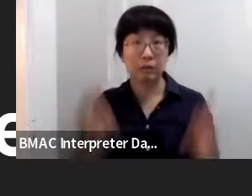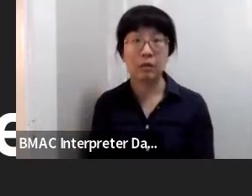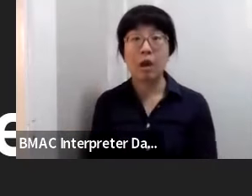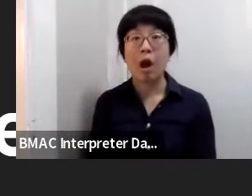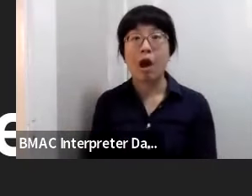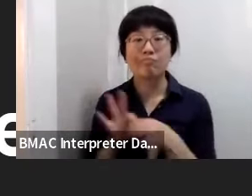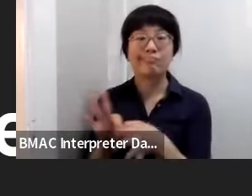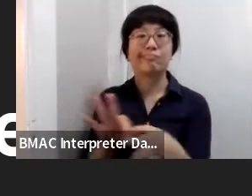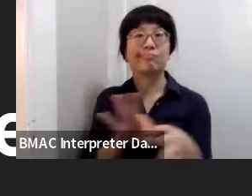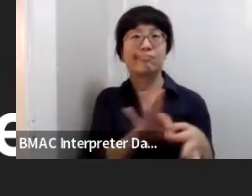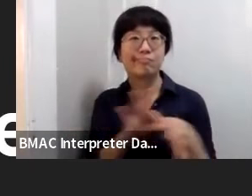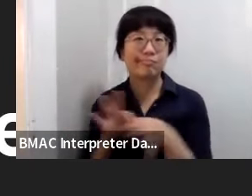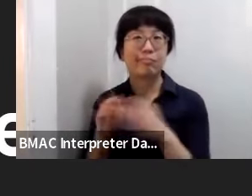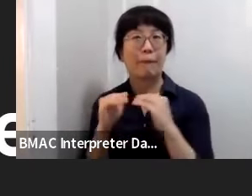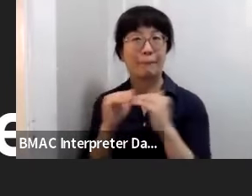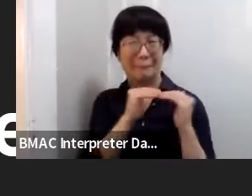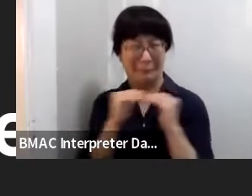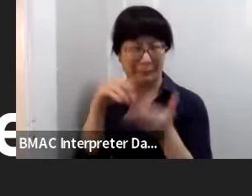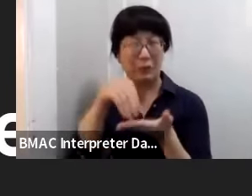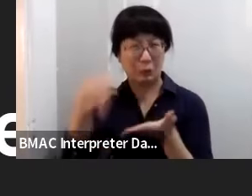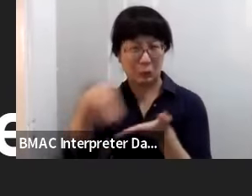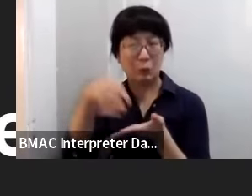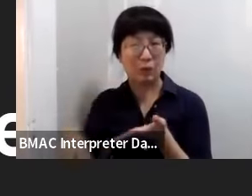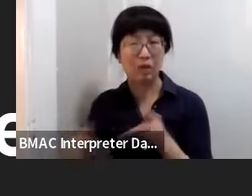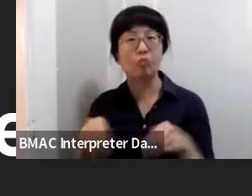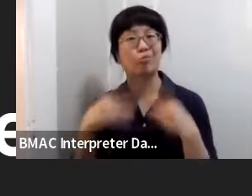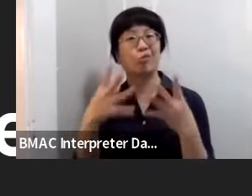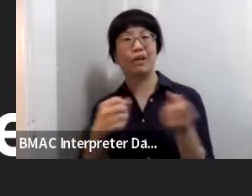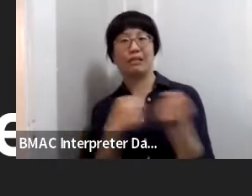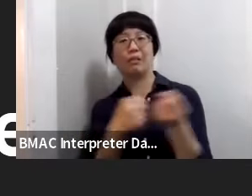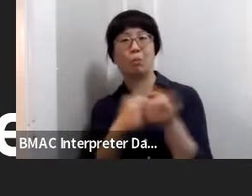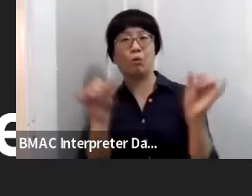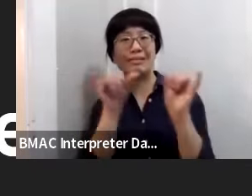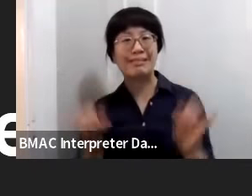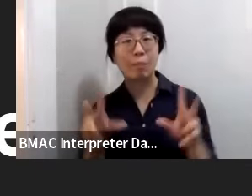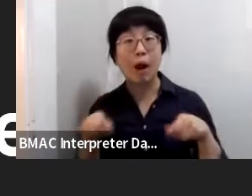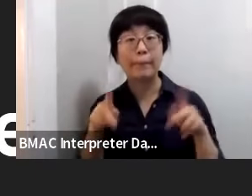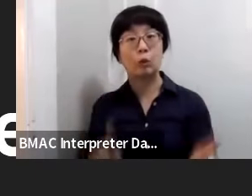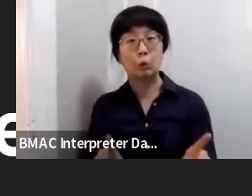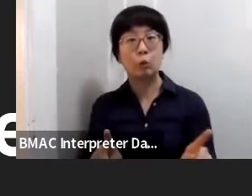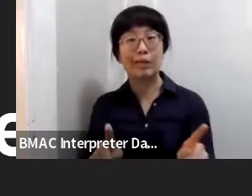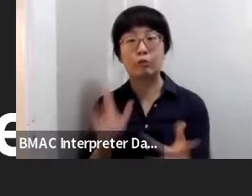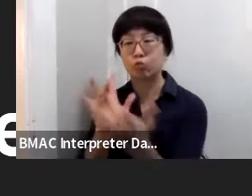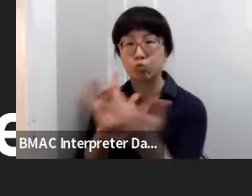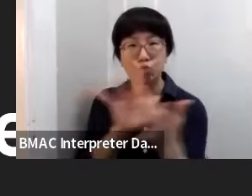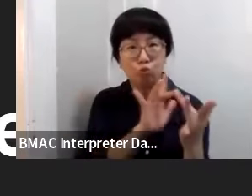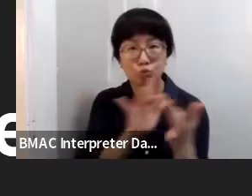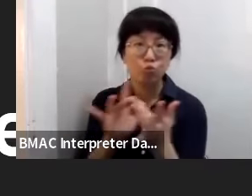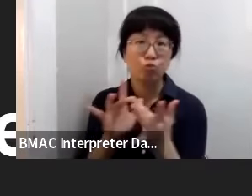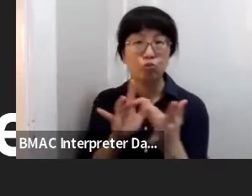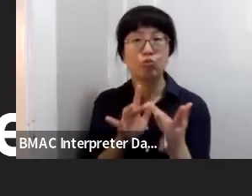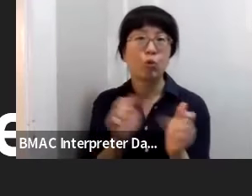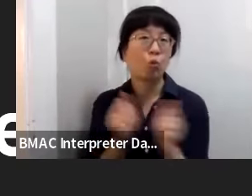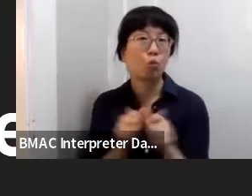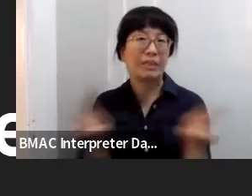of peers, and SI provides a support system and opportunities to connect students with each other and peers with similar